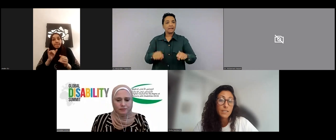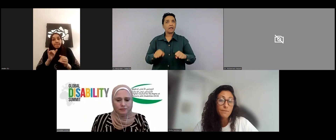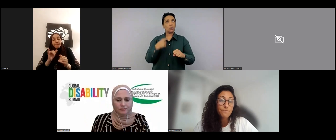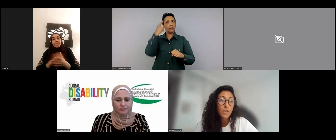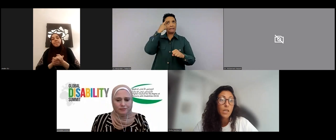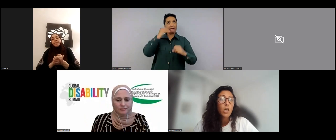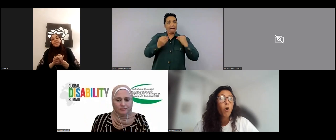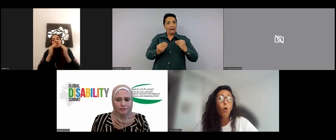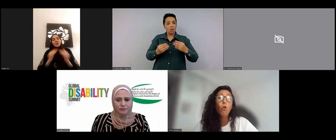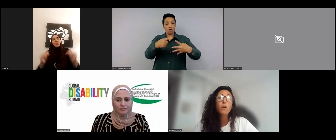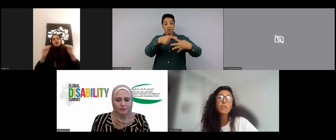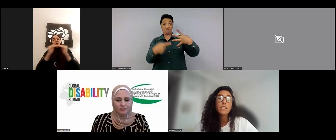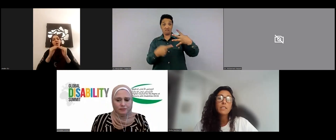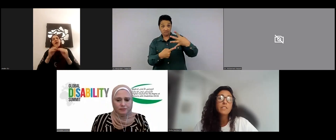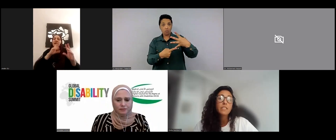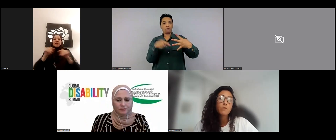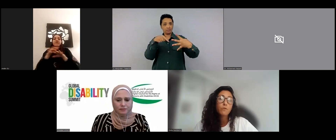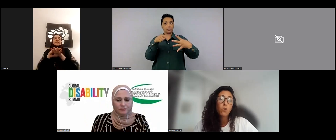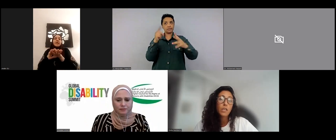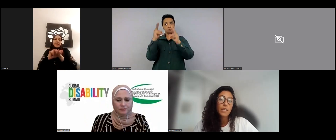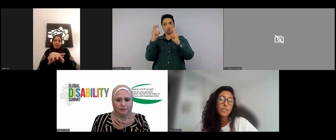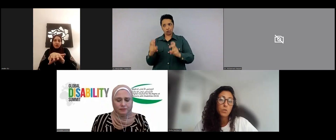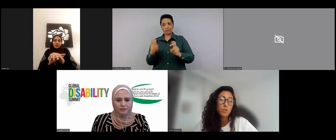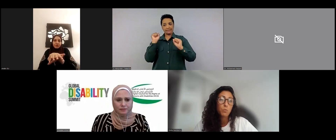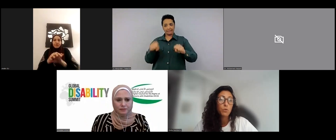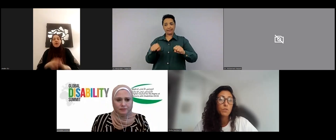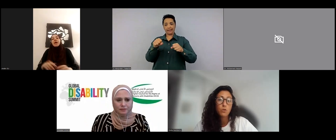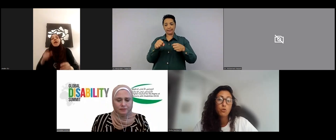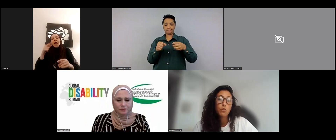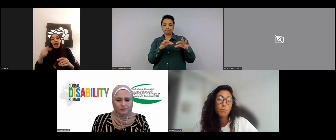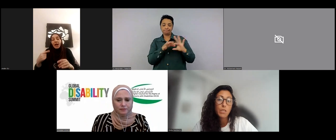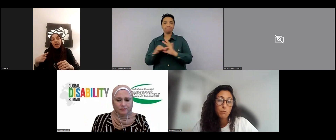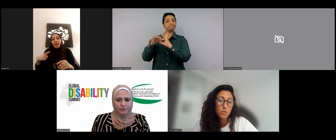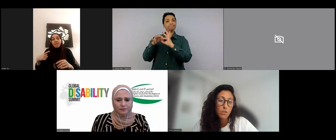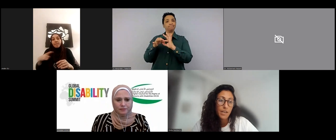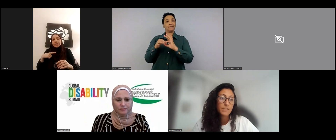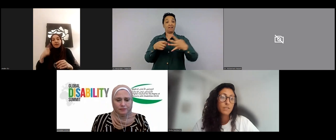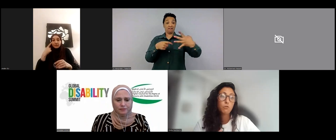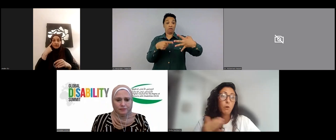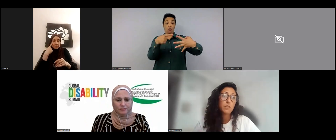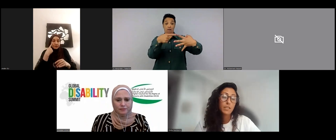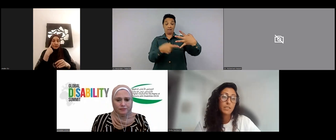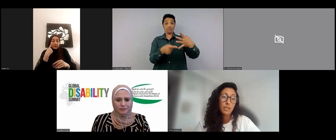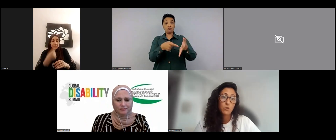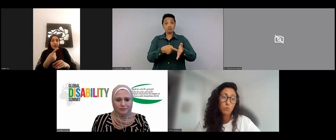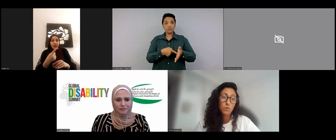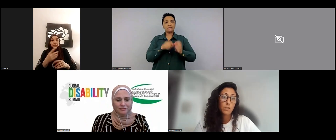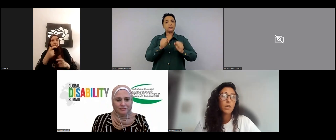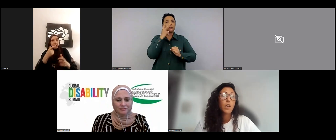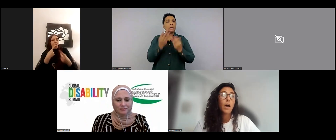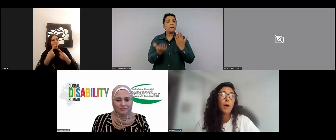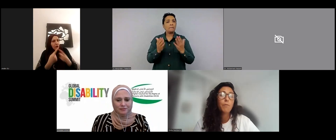presented, or if these 4 guiding principles should be used as cross-cutting